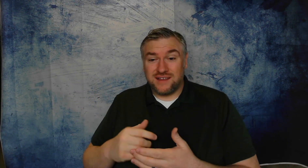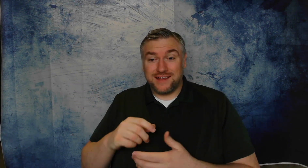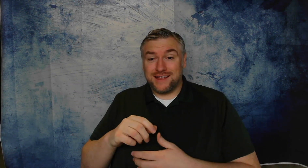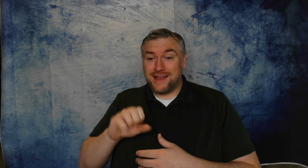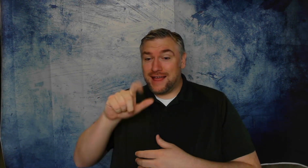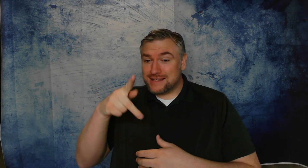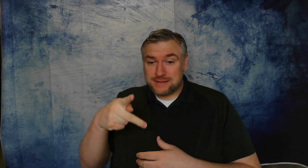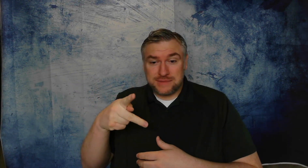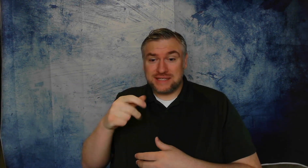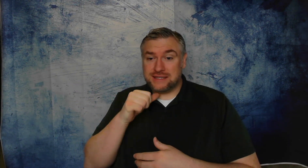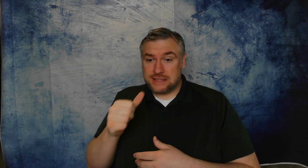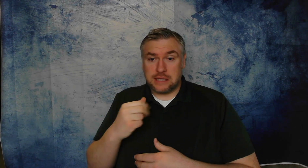mean?